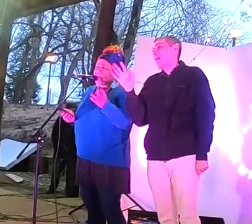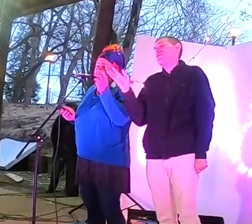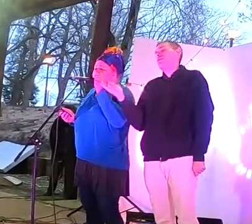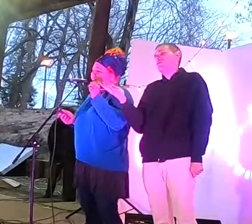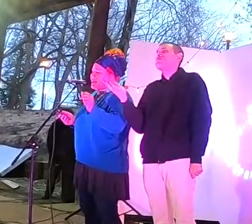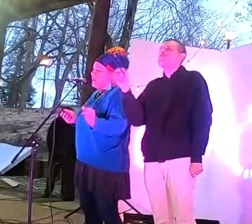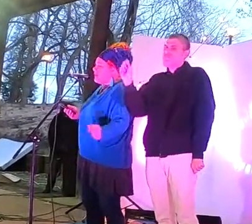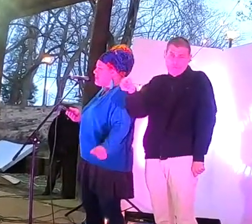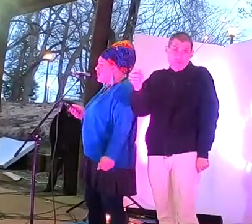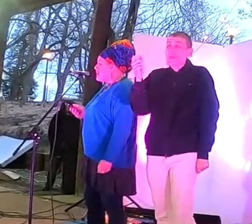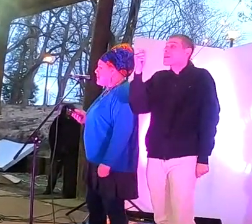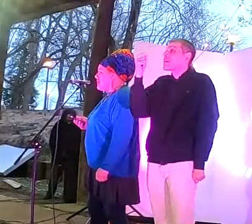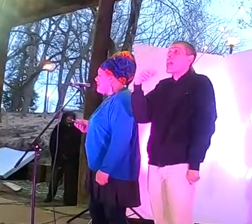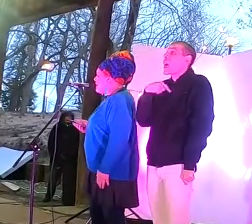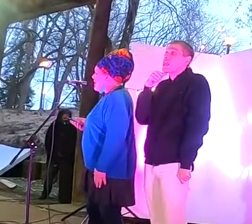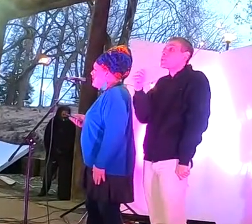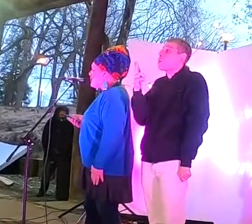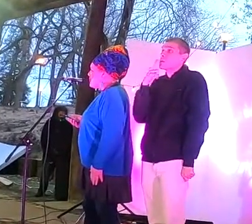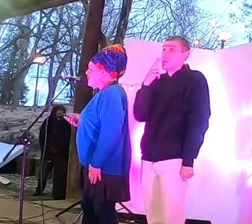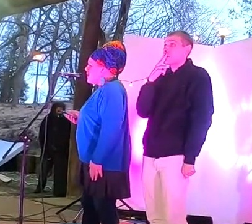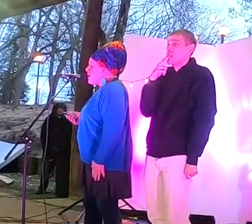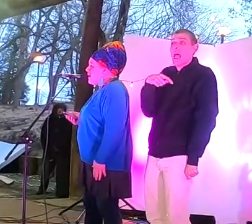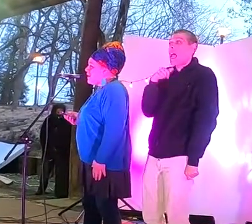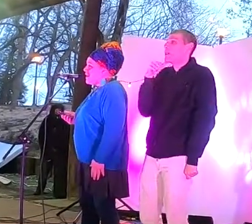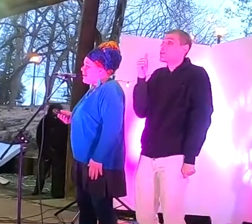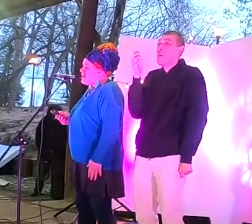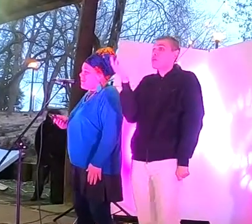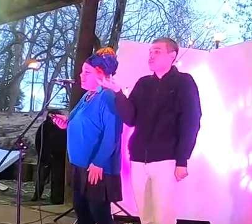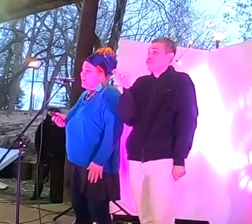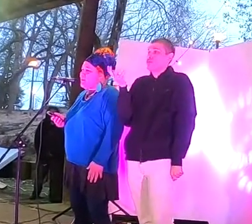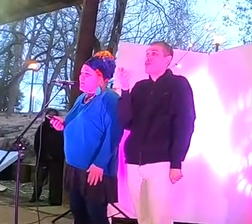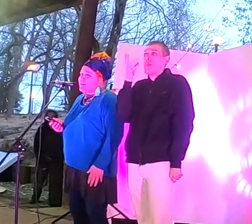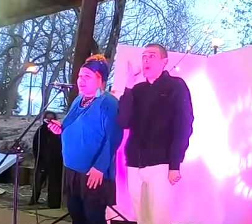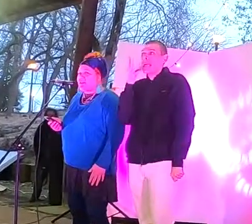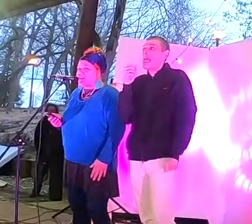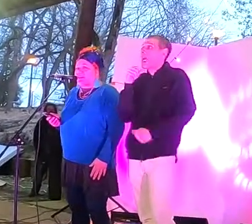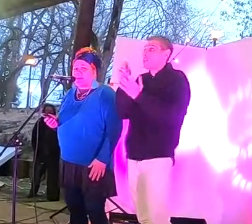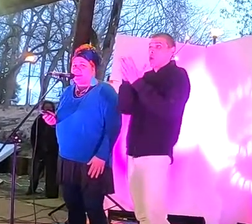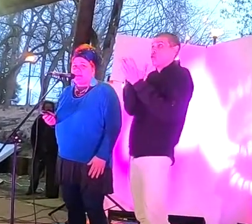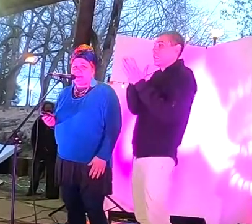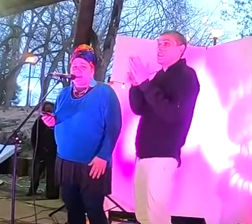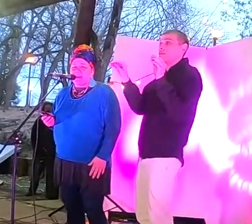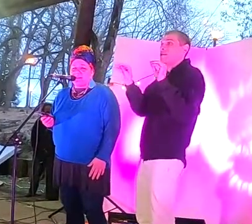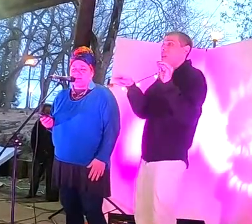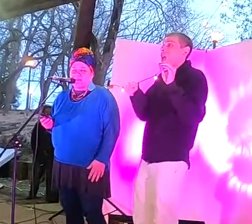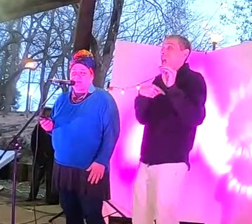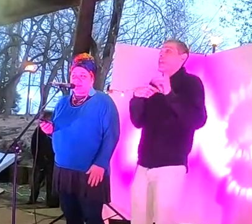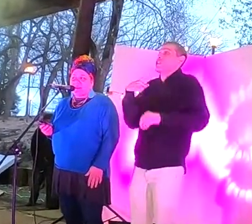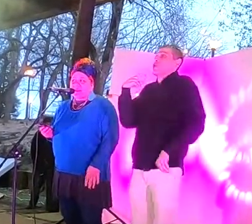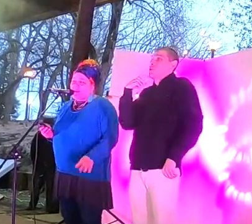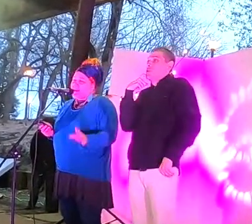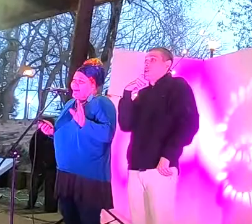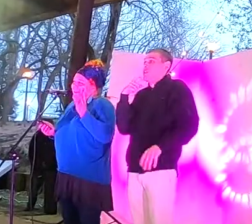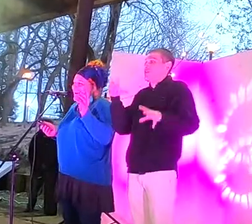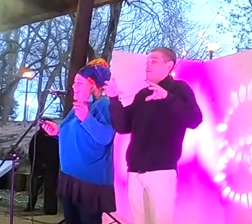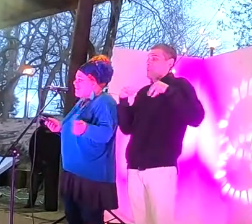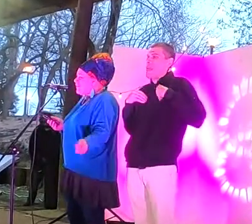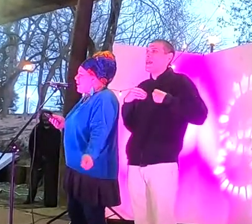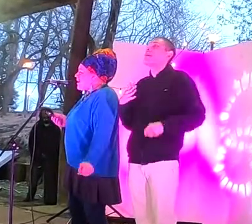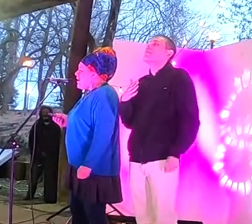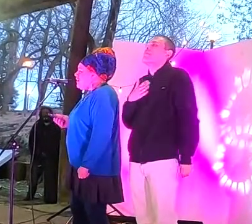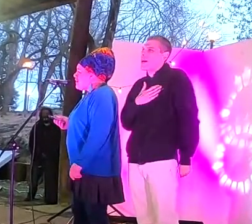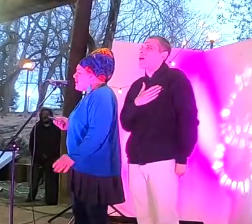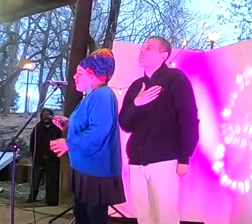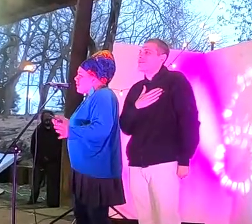suppose. You see, I don't smoke cigarettes and I don't drink wine and I don't read books, I just write mine. And I